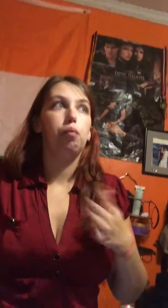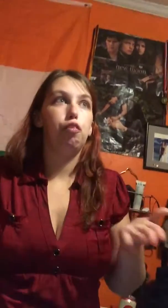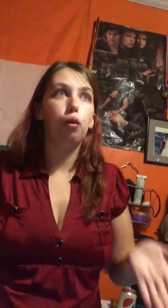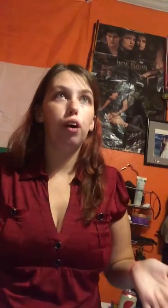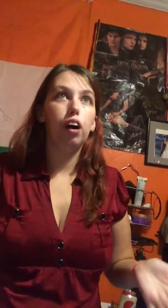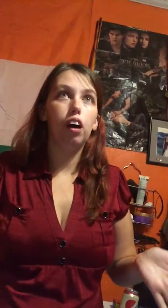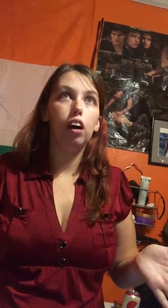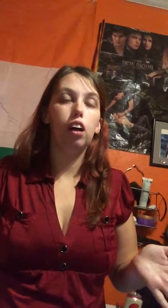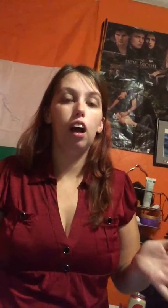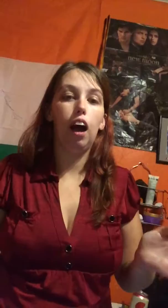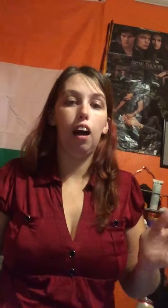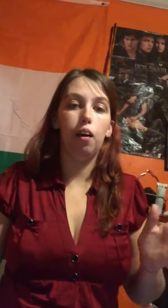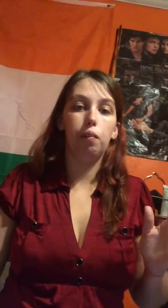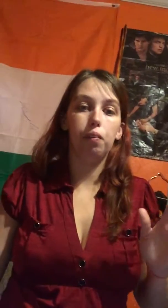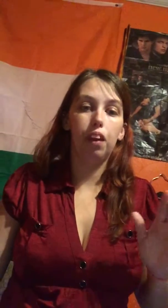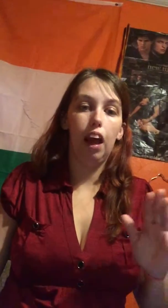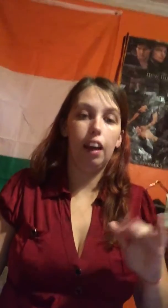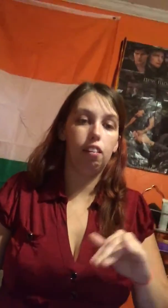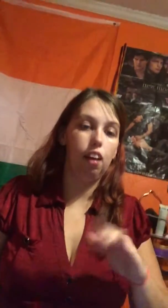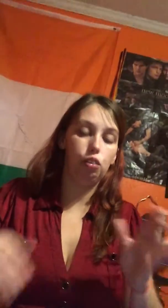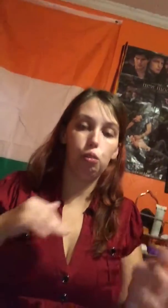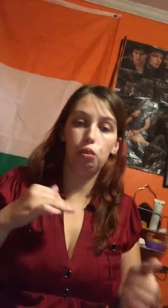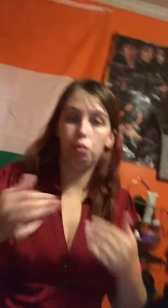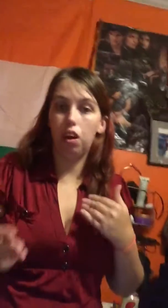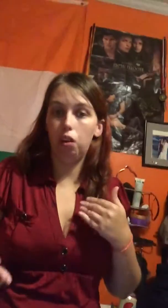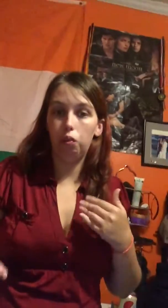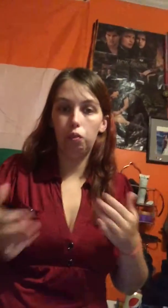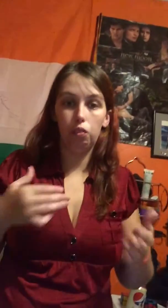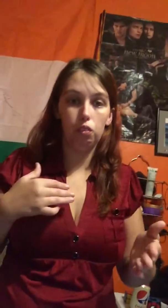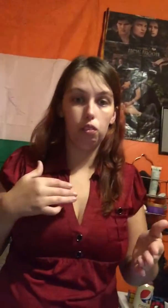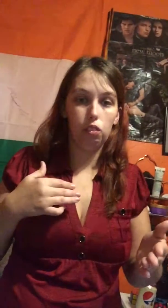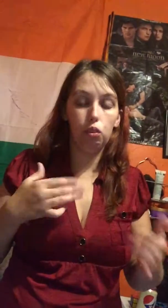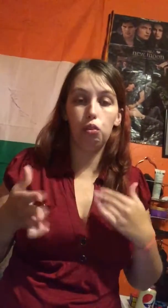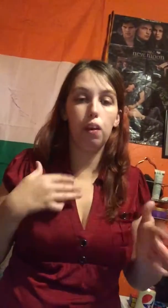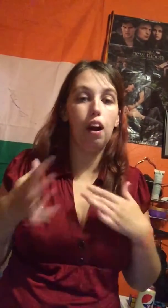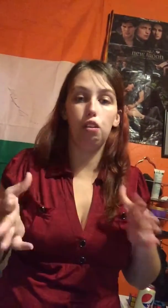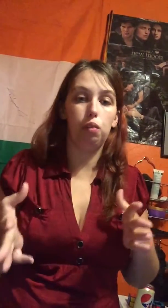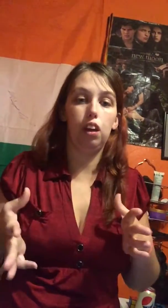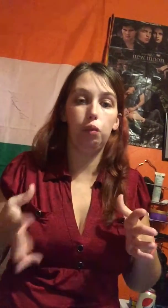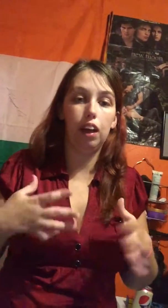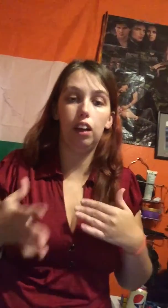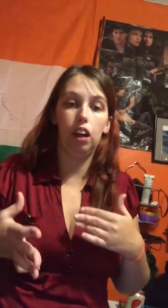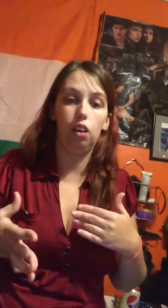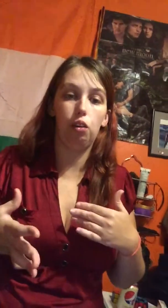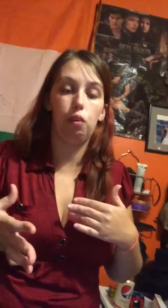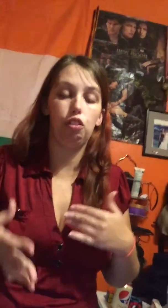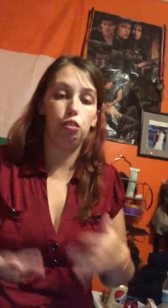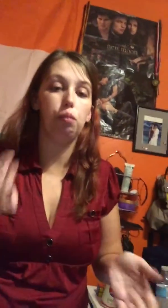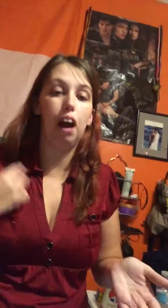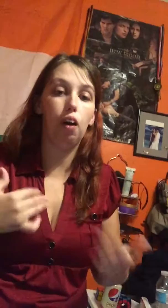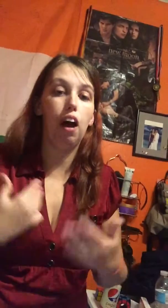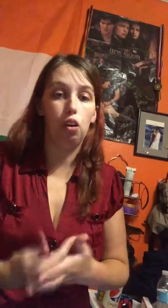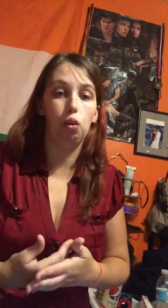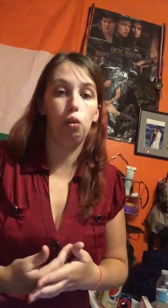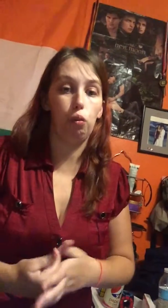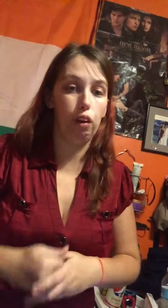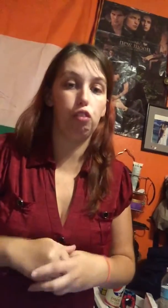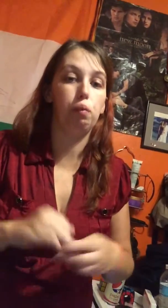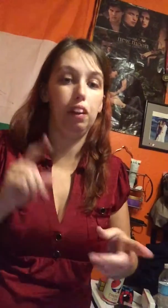Before, I could take 2 or 3 hours without needing to go to the restroom. Now, I go to the restroom at